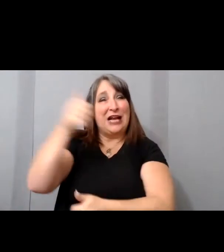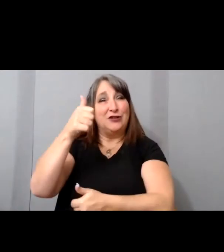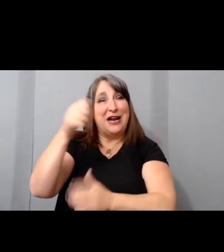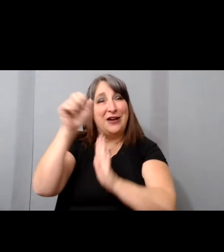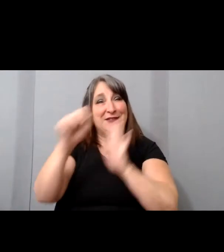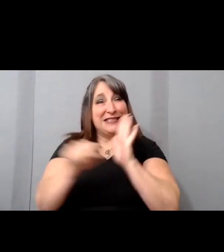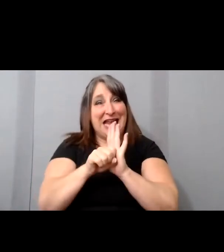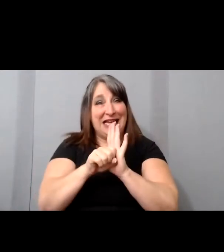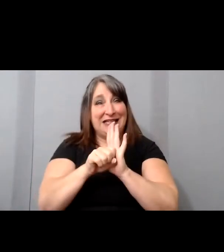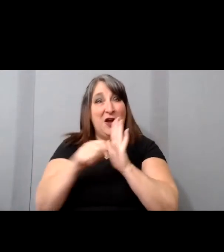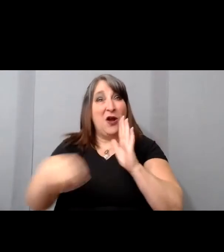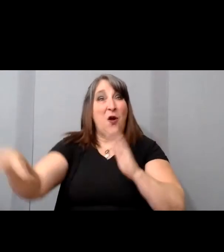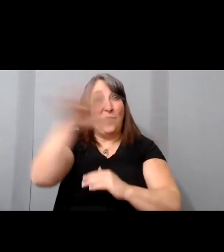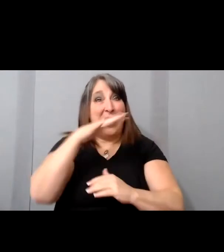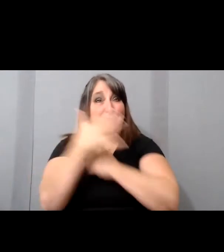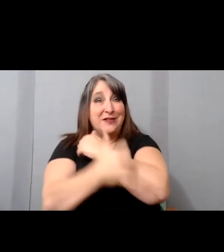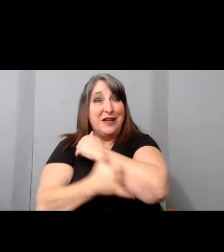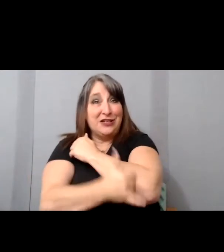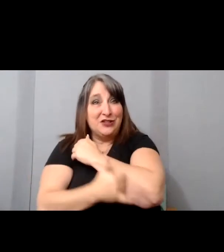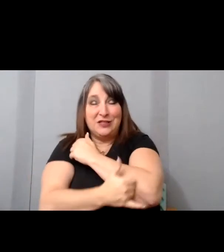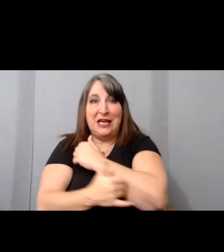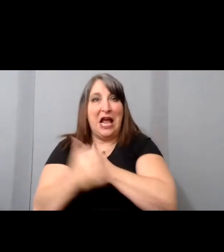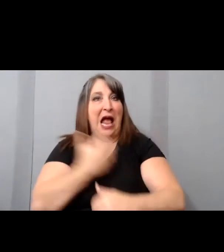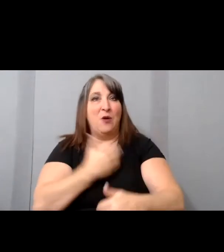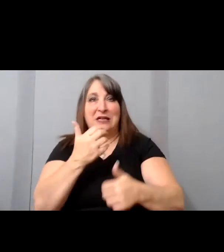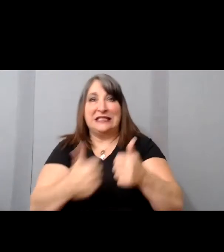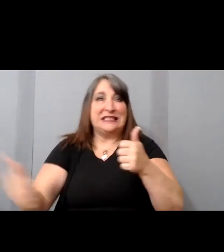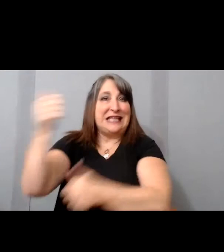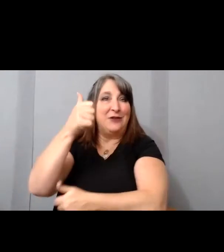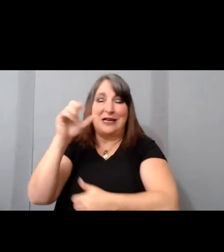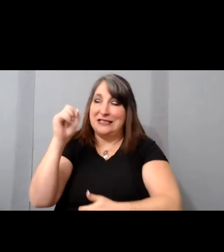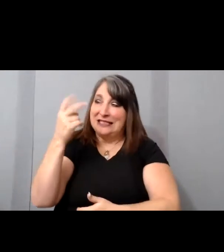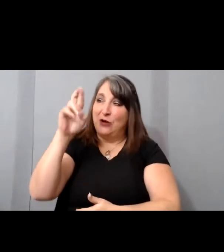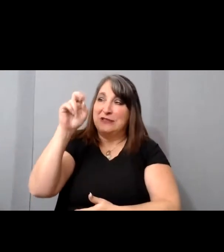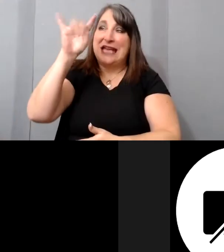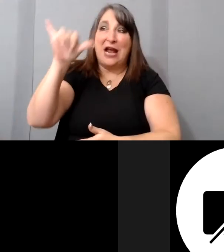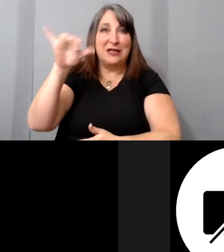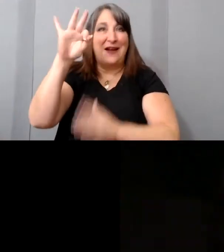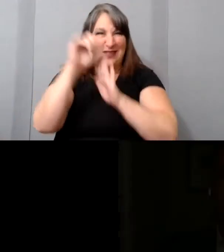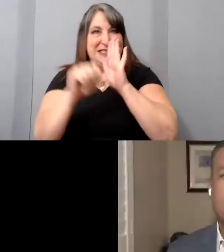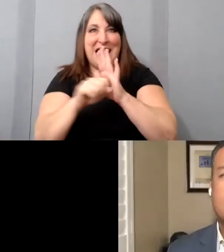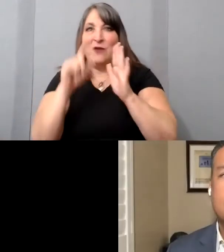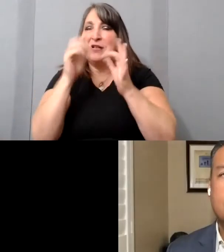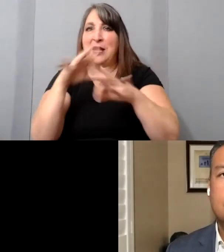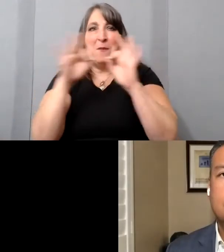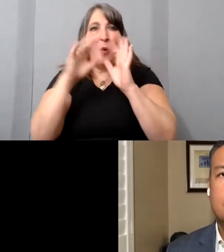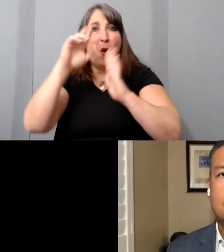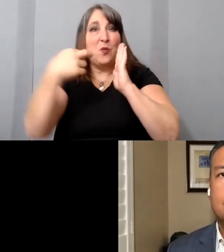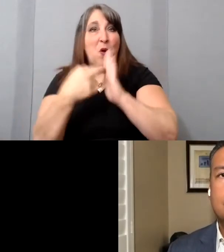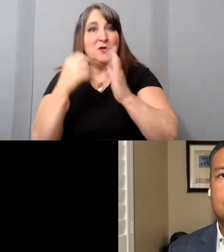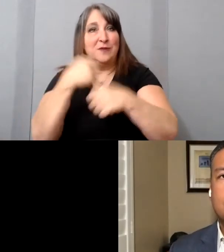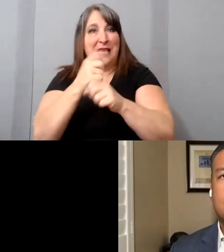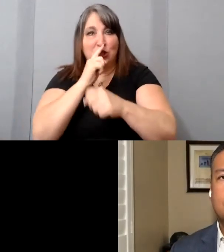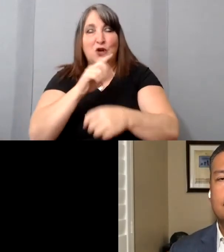around the country, Secretaries of State played such an important role in ensuring that we enfranchised